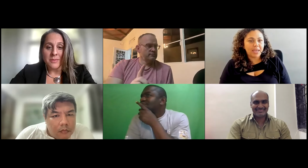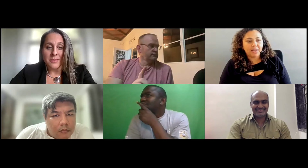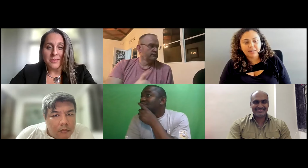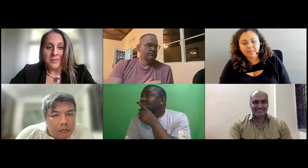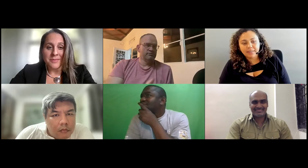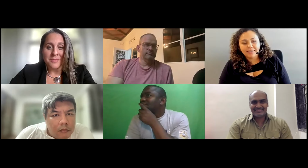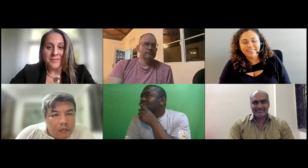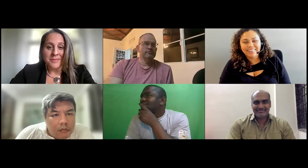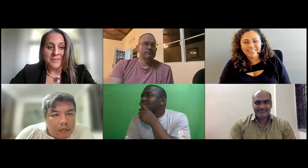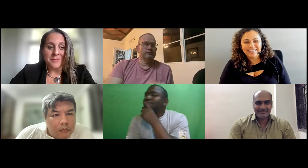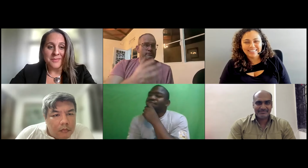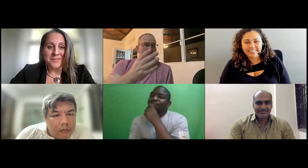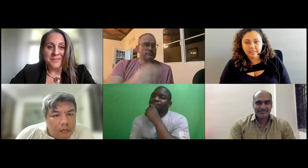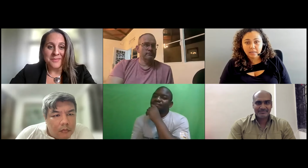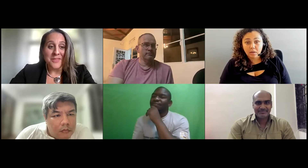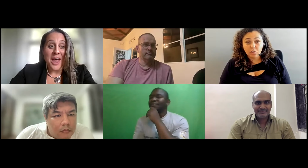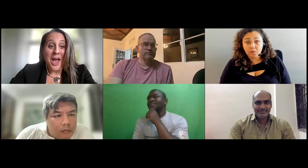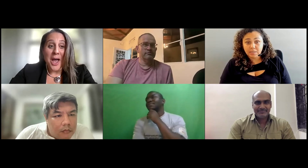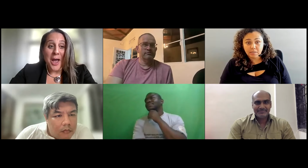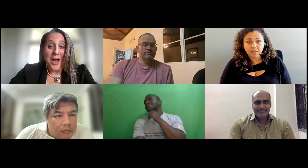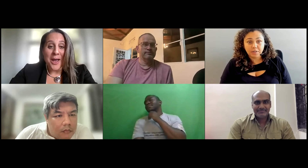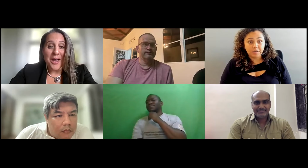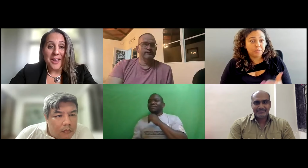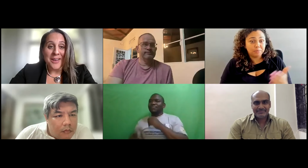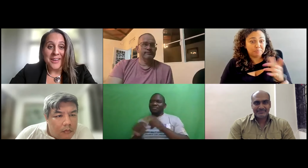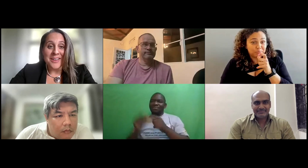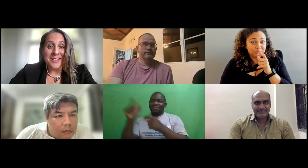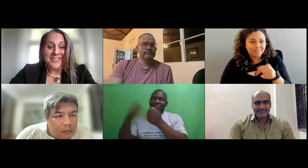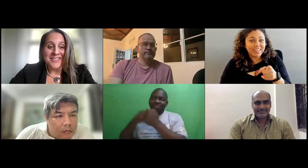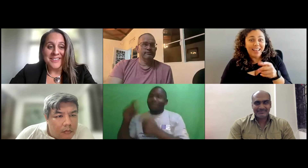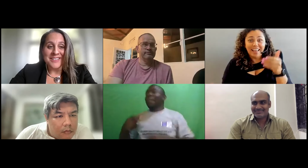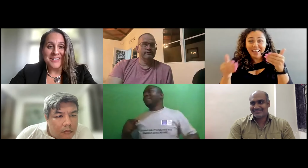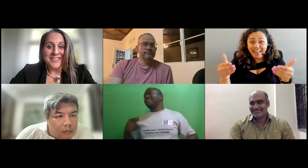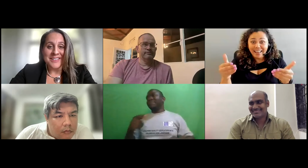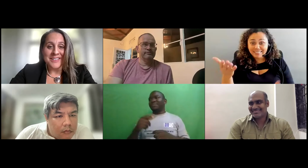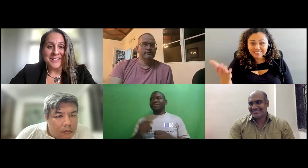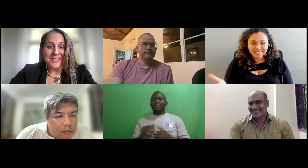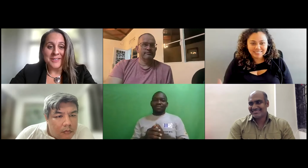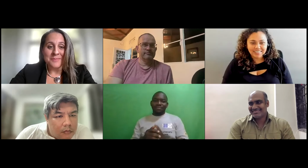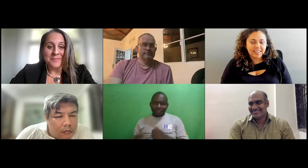Go ahead, Erin. Or Christopher. Oh, yeah.